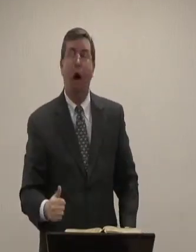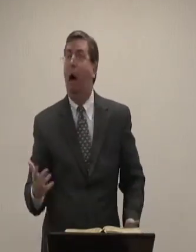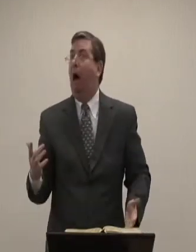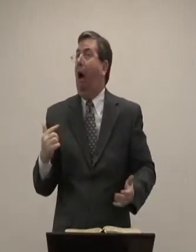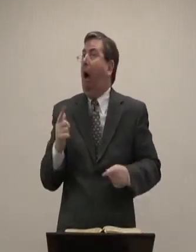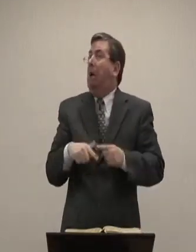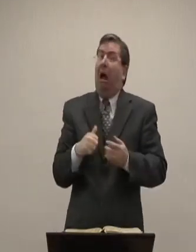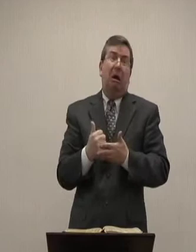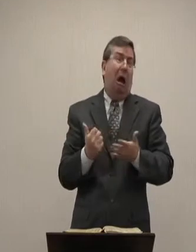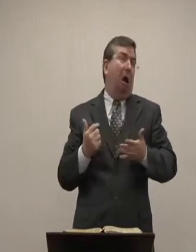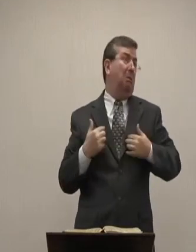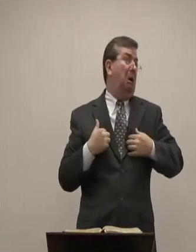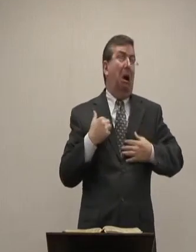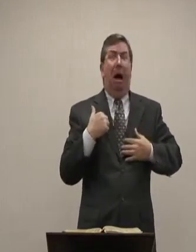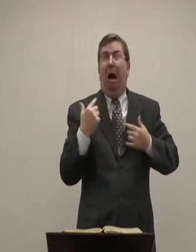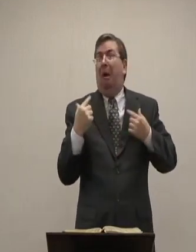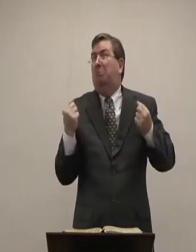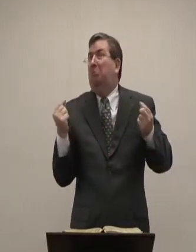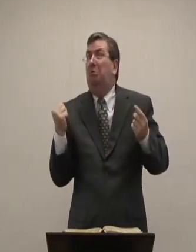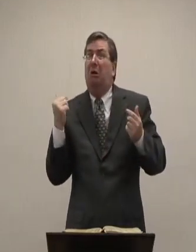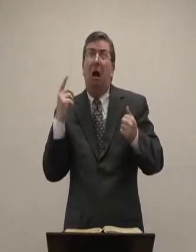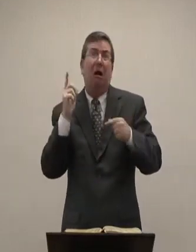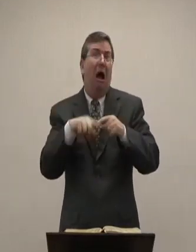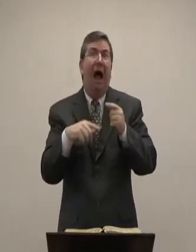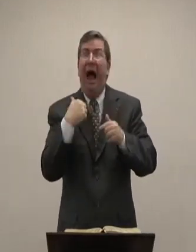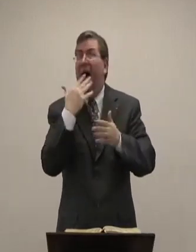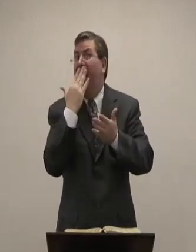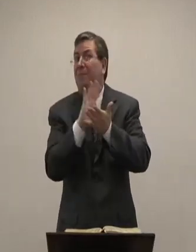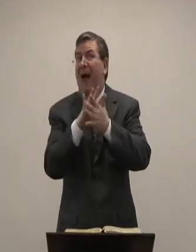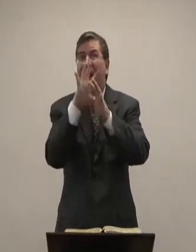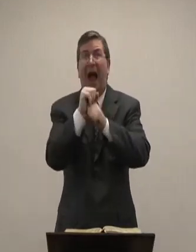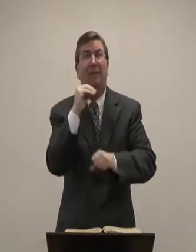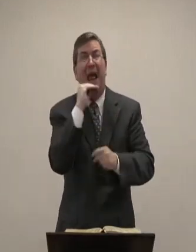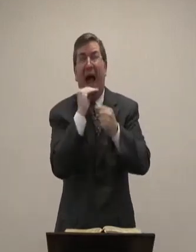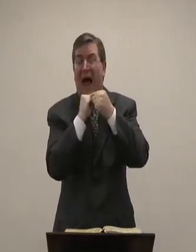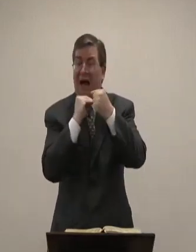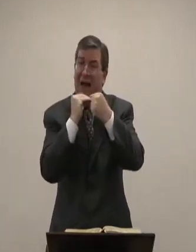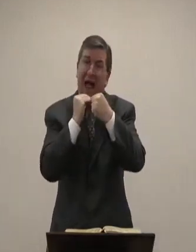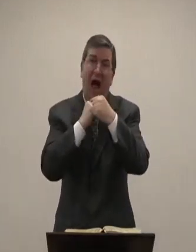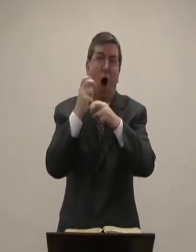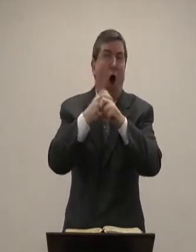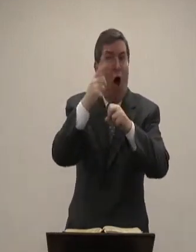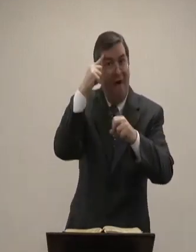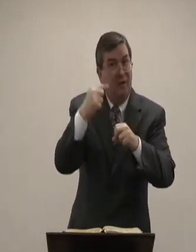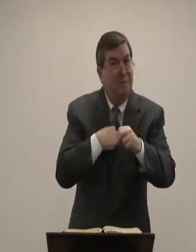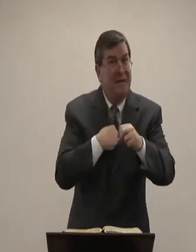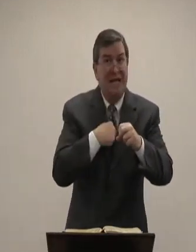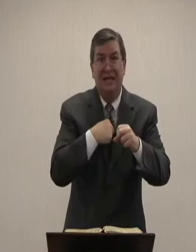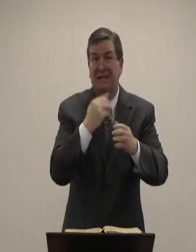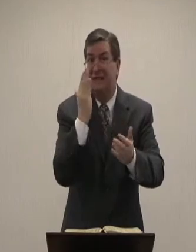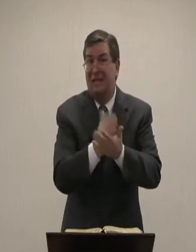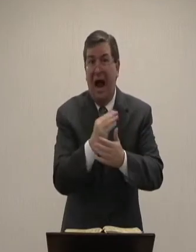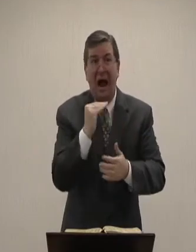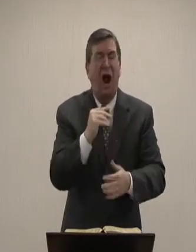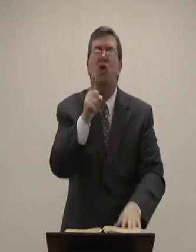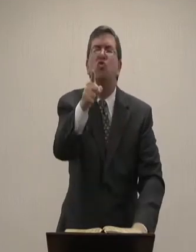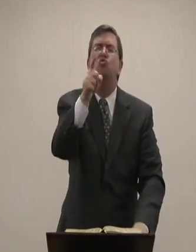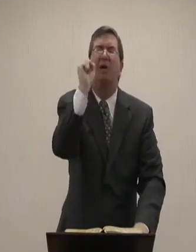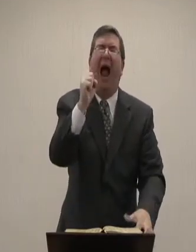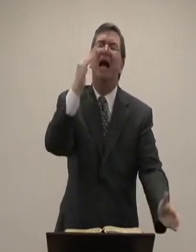Amen. I can't help myself. What am I supposed to do? You know, I have a bad habit of lying and all of these different things.